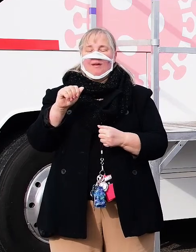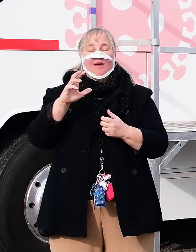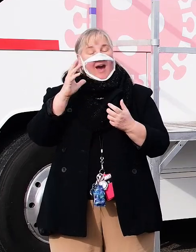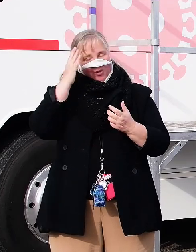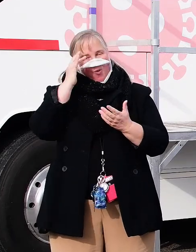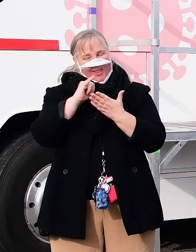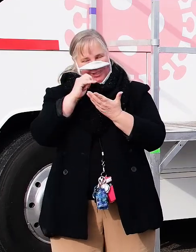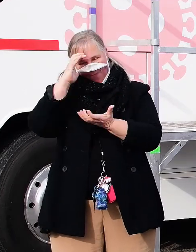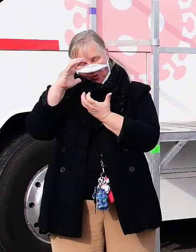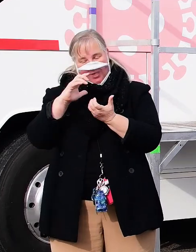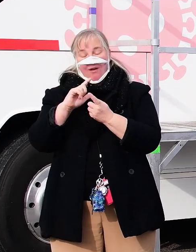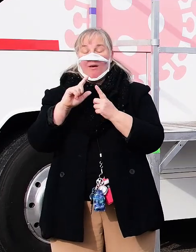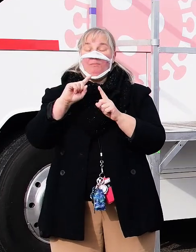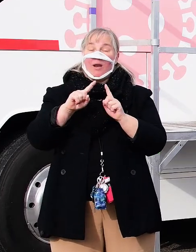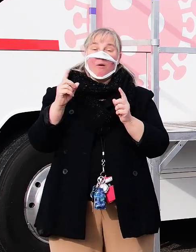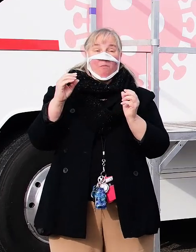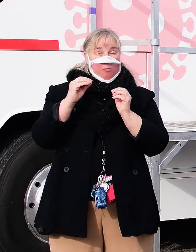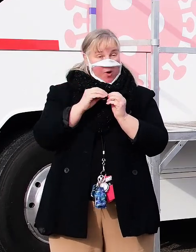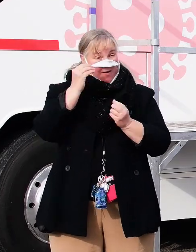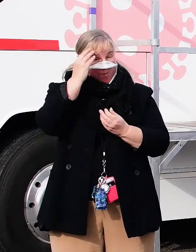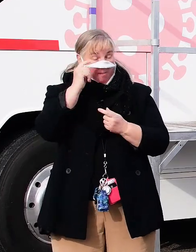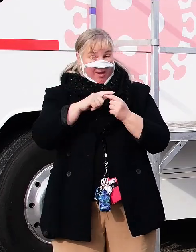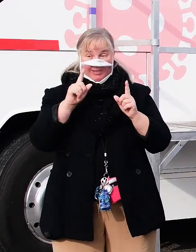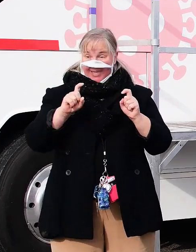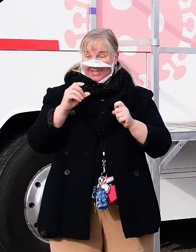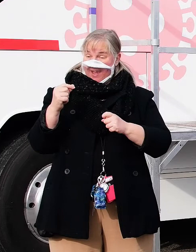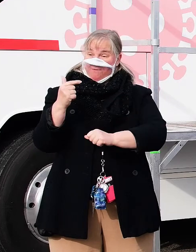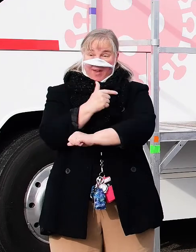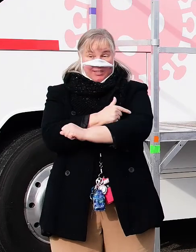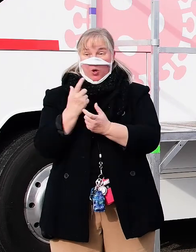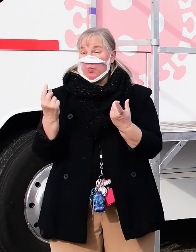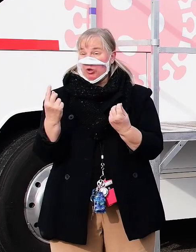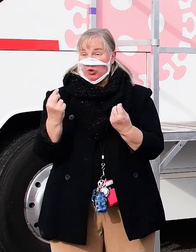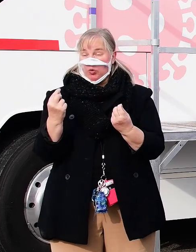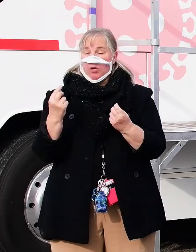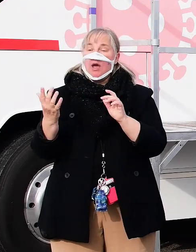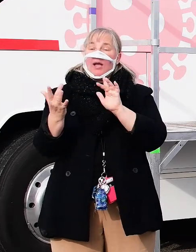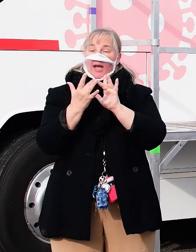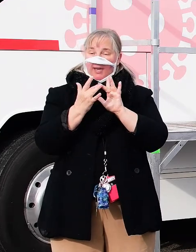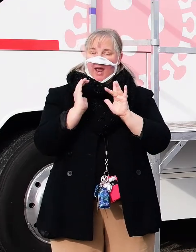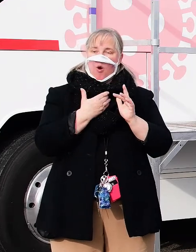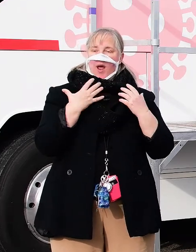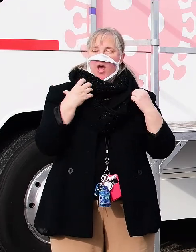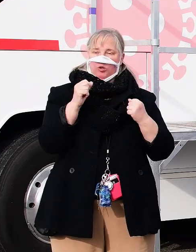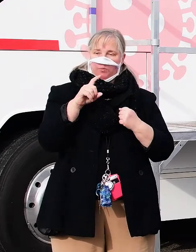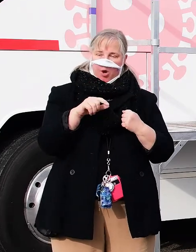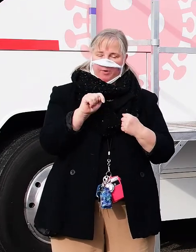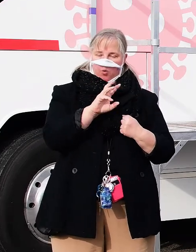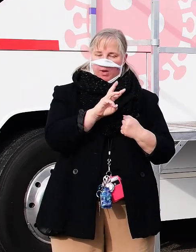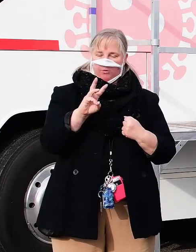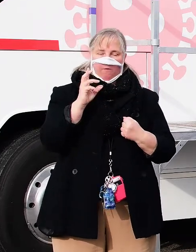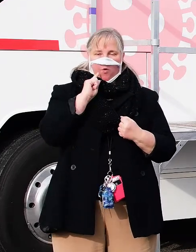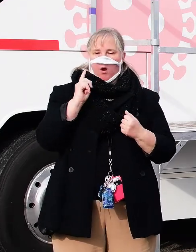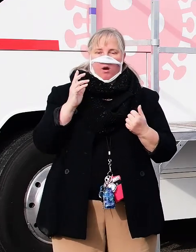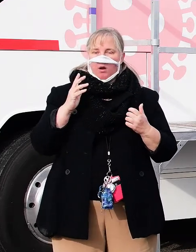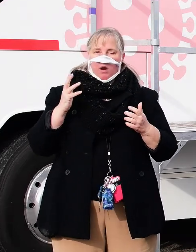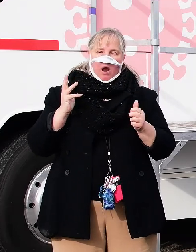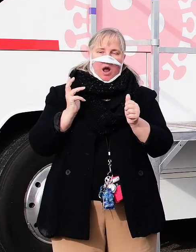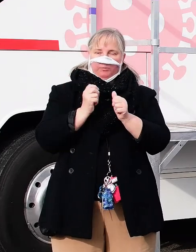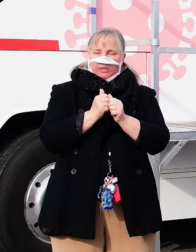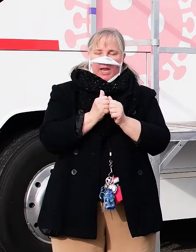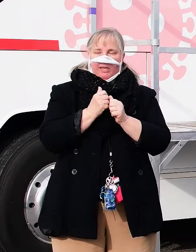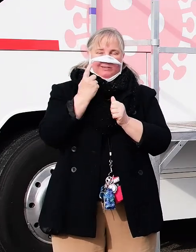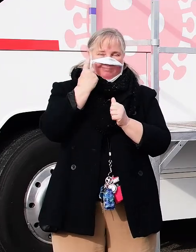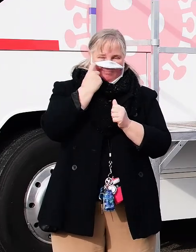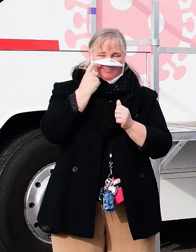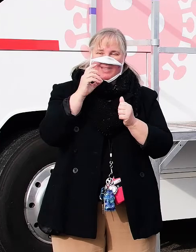more information about testing and vaccination, you can contact our health department website for up-to-date clinic hours